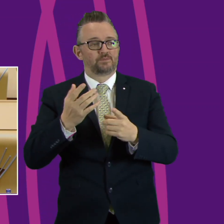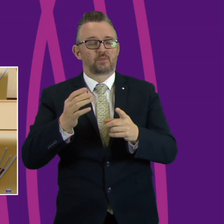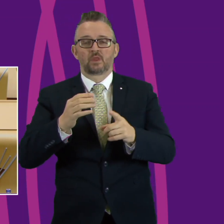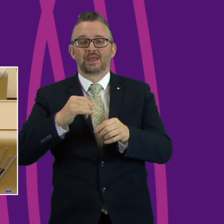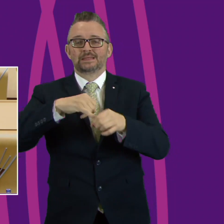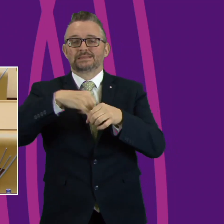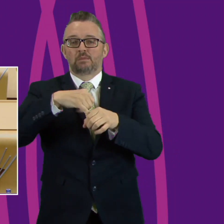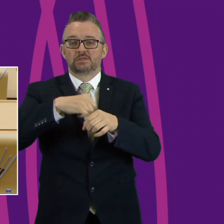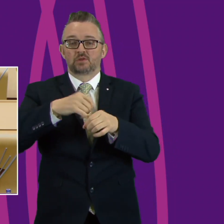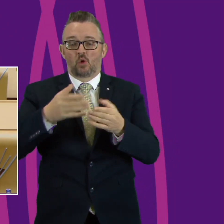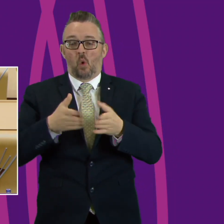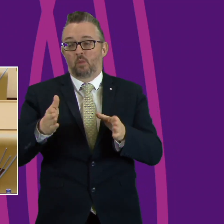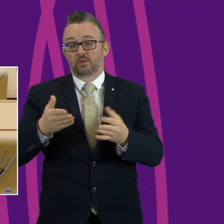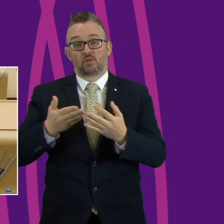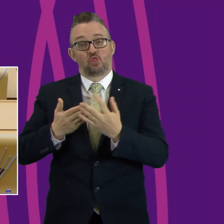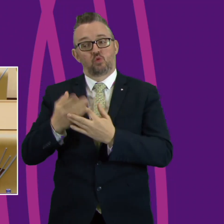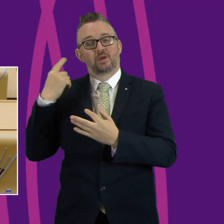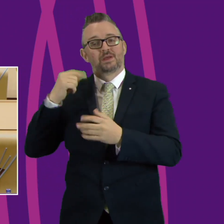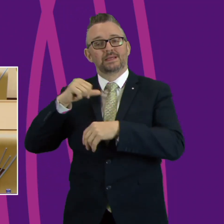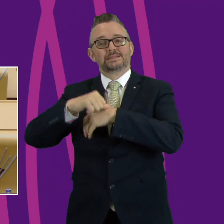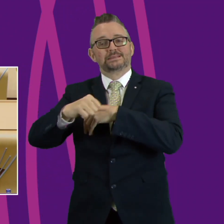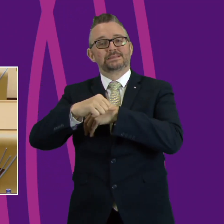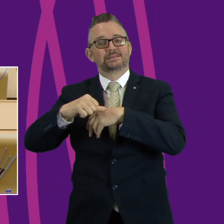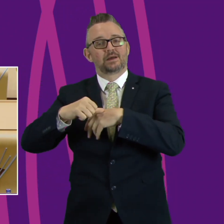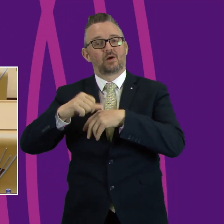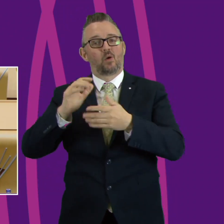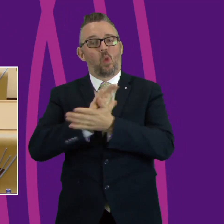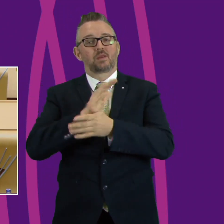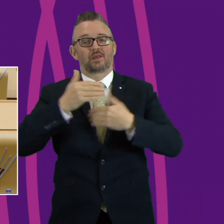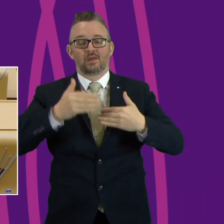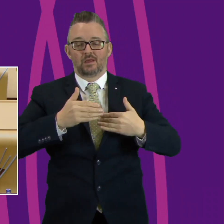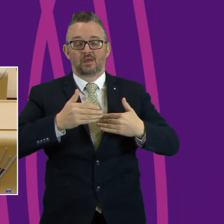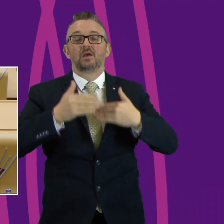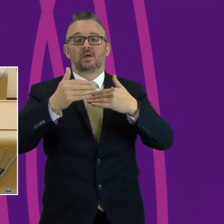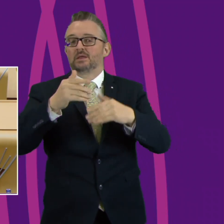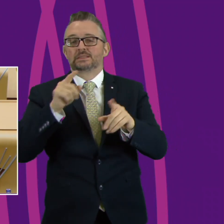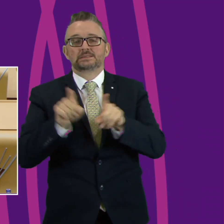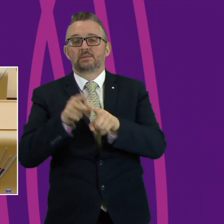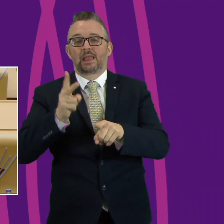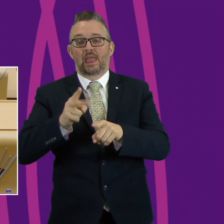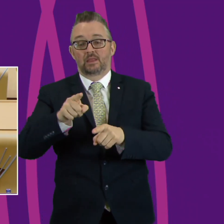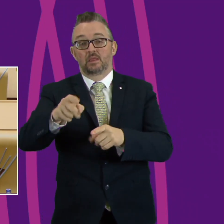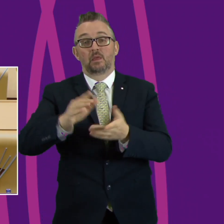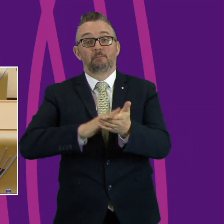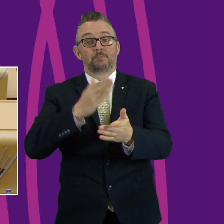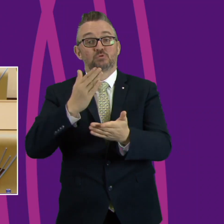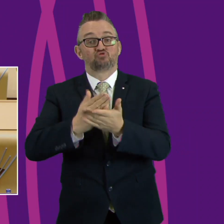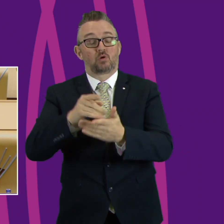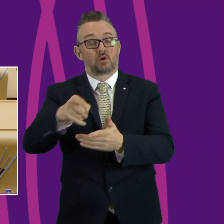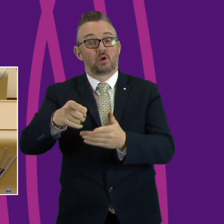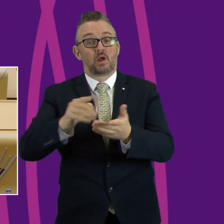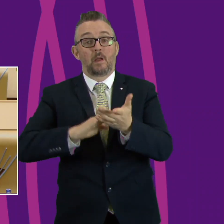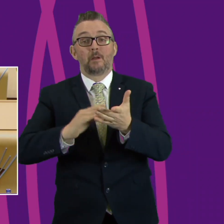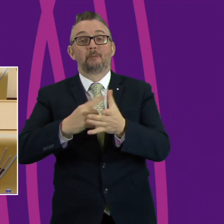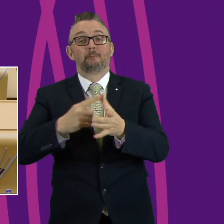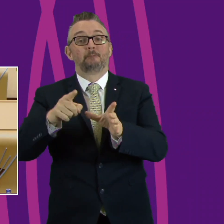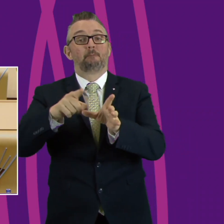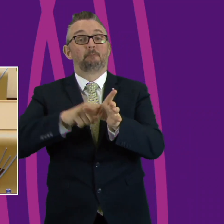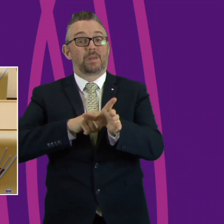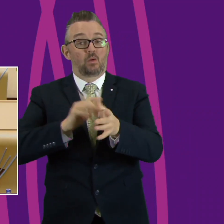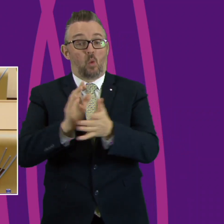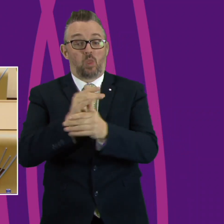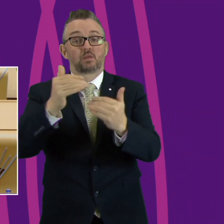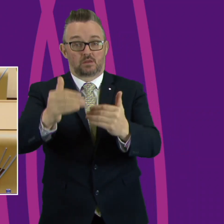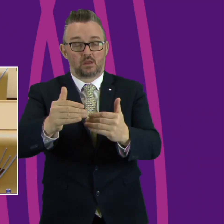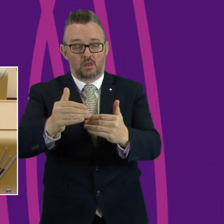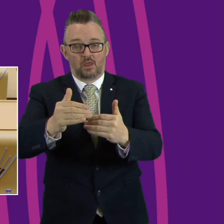open over the Easter holiday period. We have again done that to ensure that GPs and community pharmacies are open over